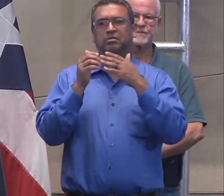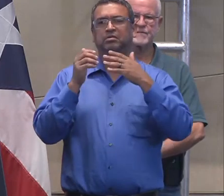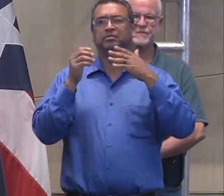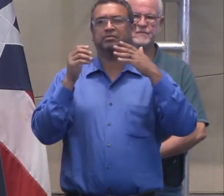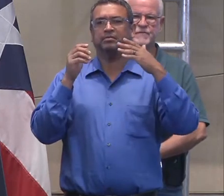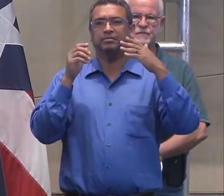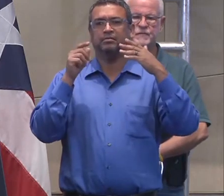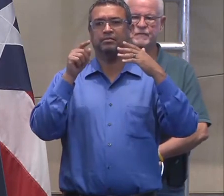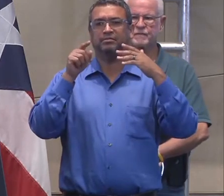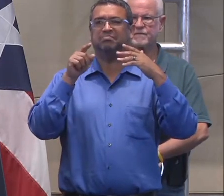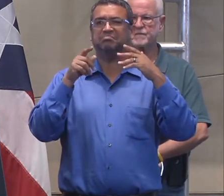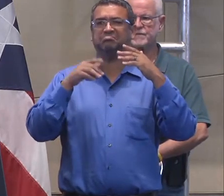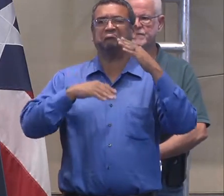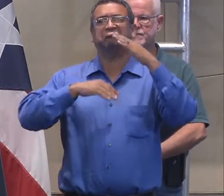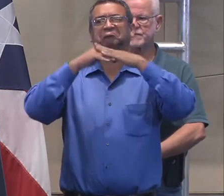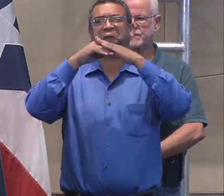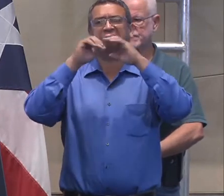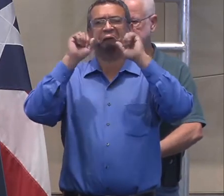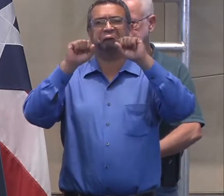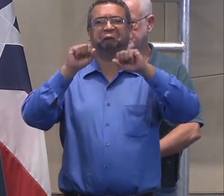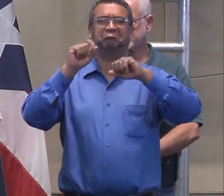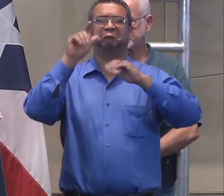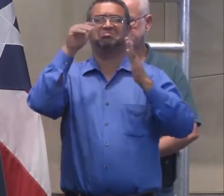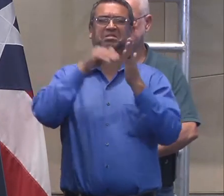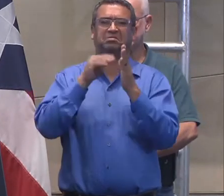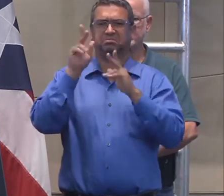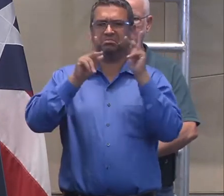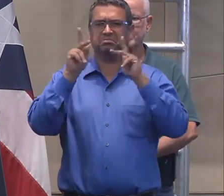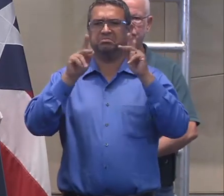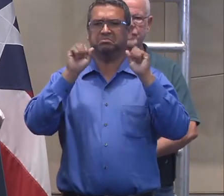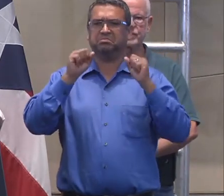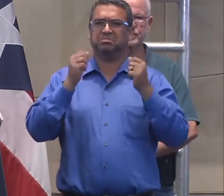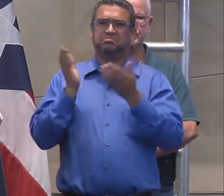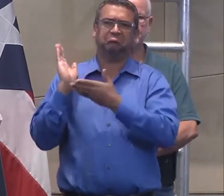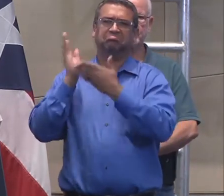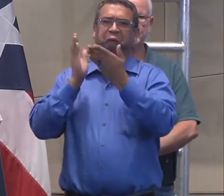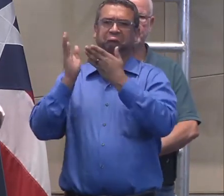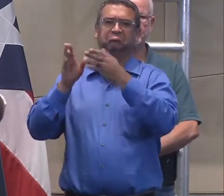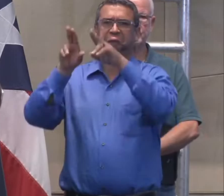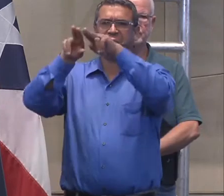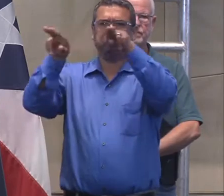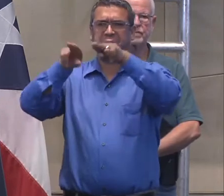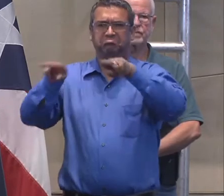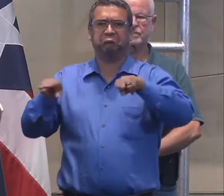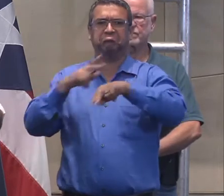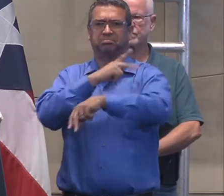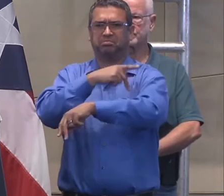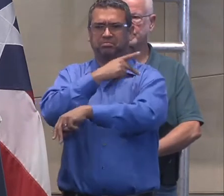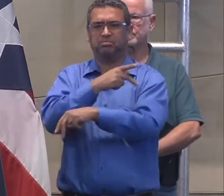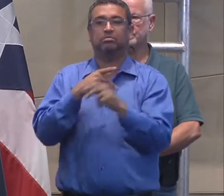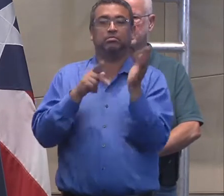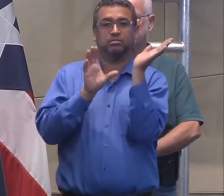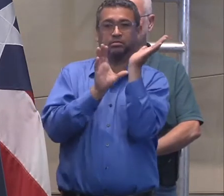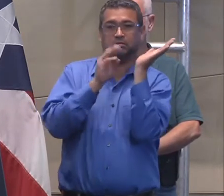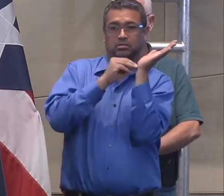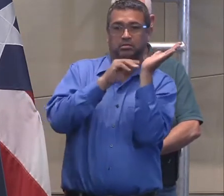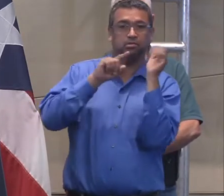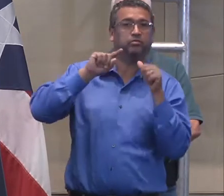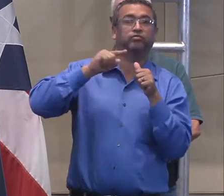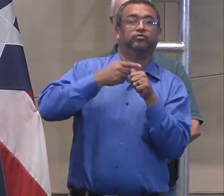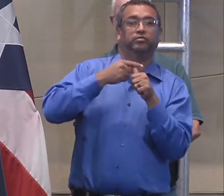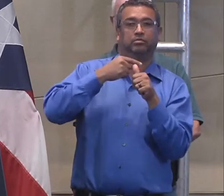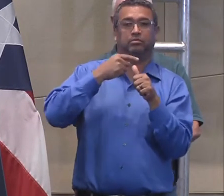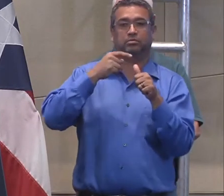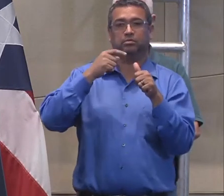has capacity of about 1,000 patients over here. So Centro Medical keeps on being the main hub, but